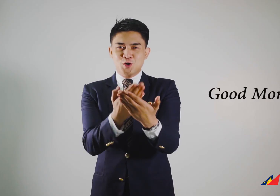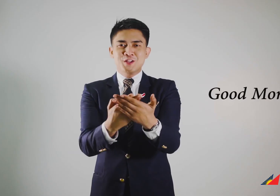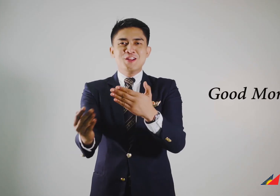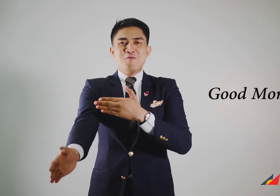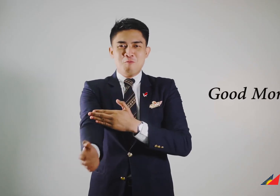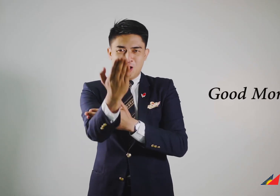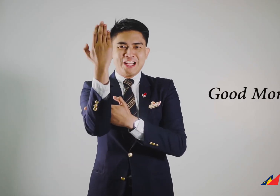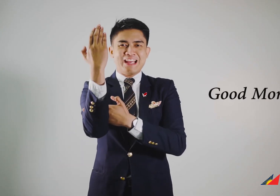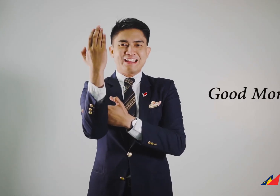Good morning.